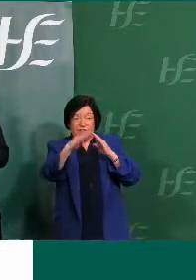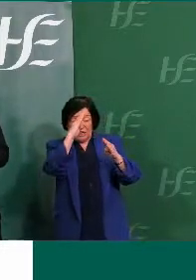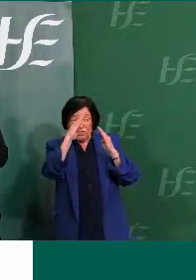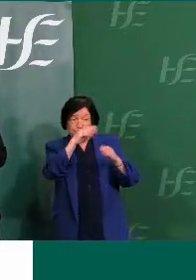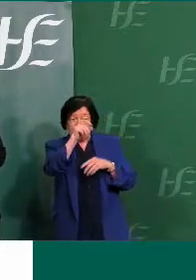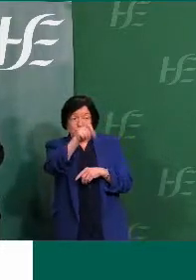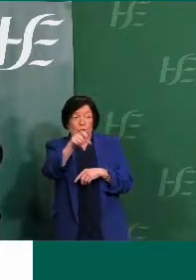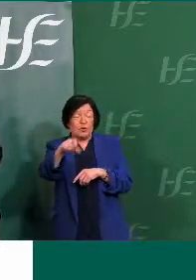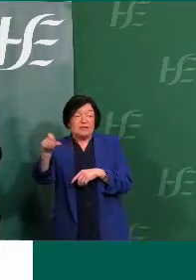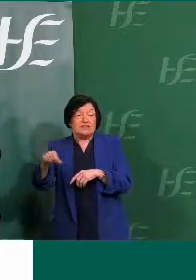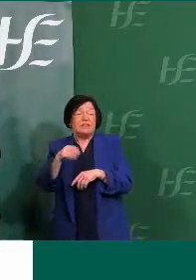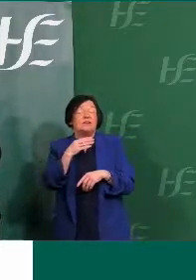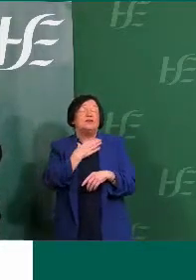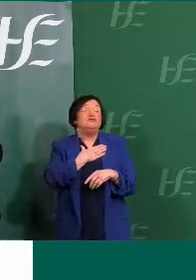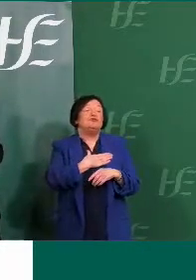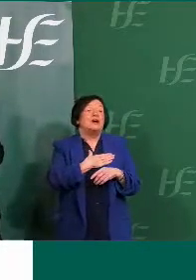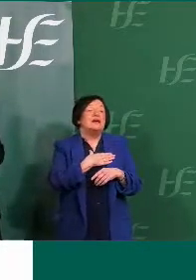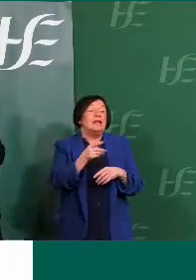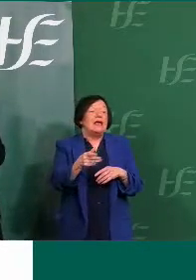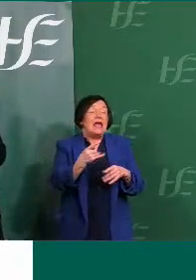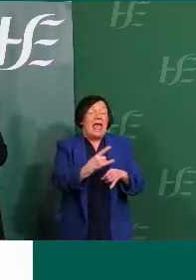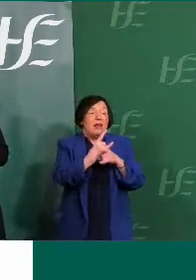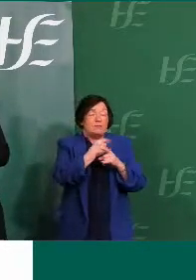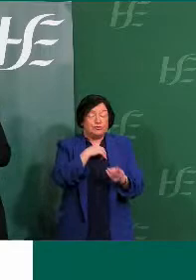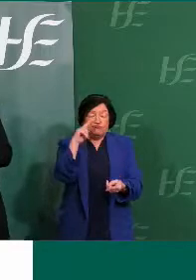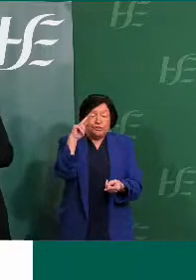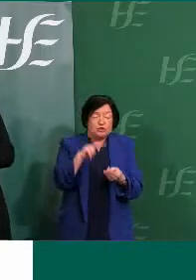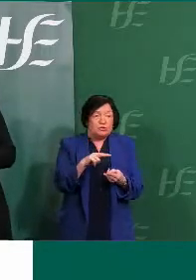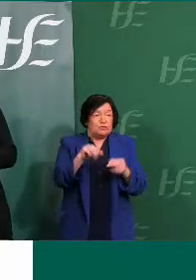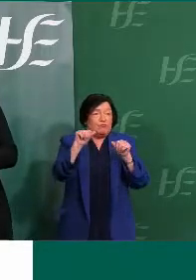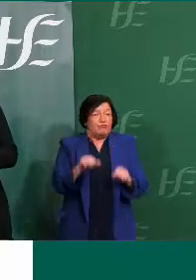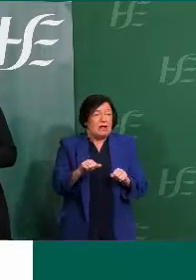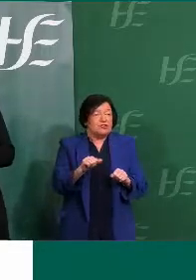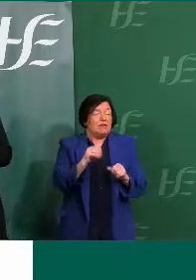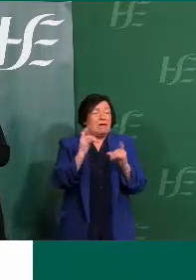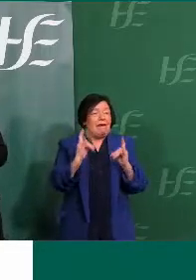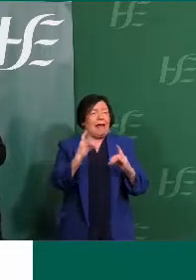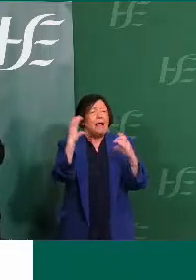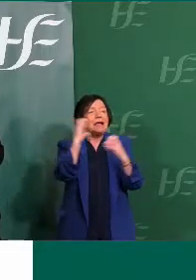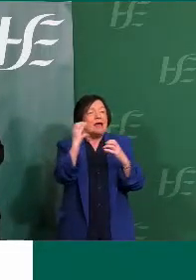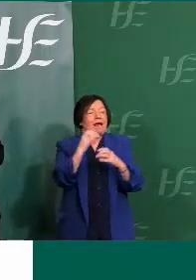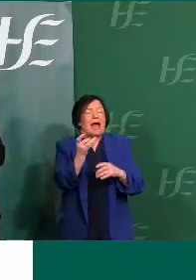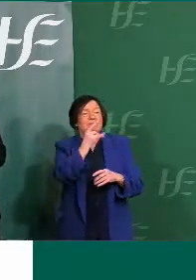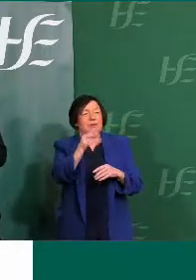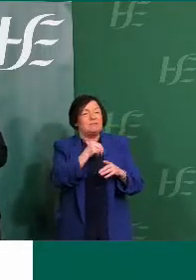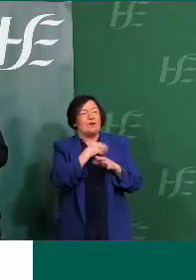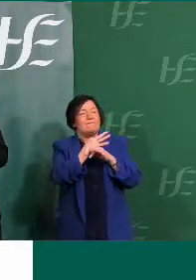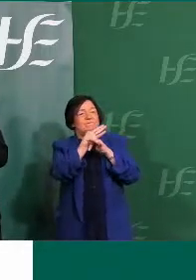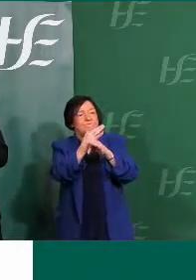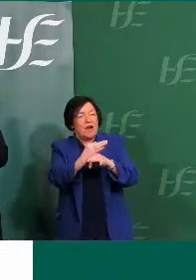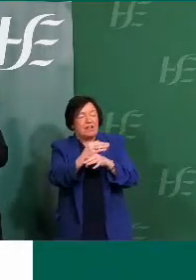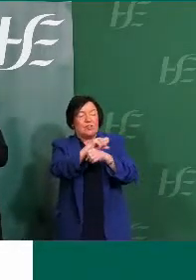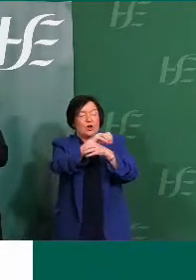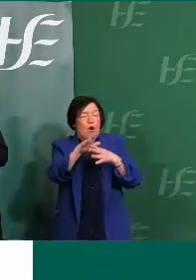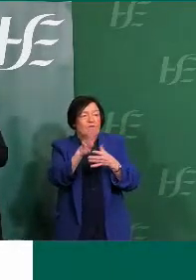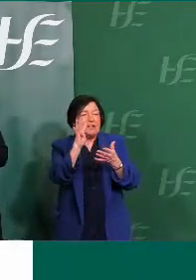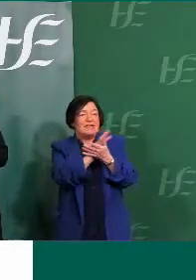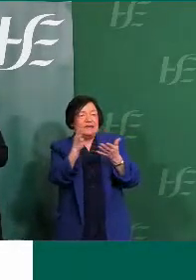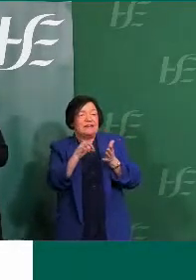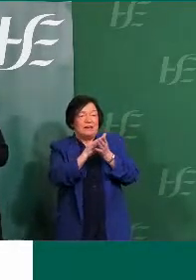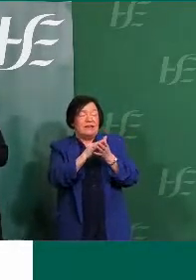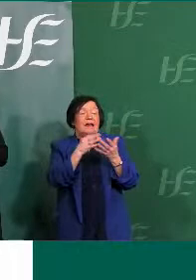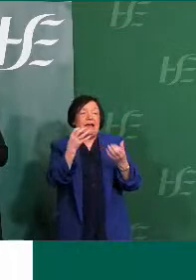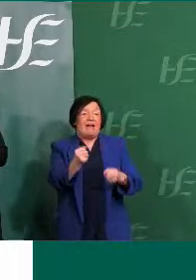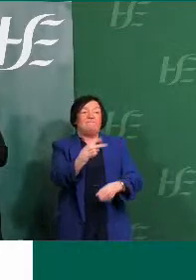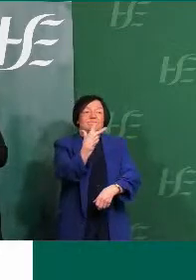units. So just in terms of helping to reduce pressure on healthcare services, asking people to follow the COVID-19 guidance, getting